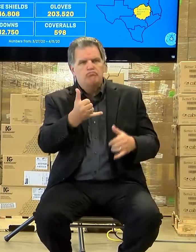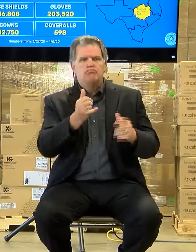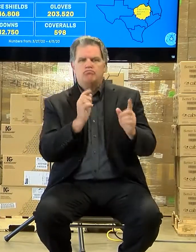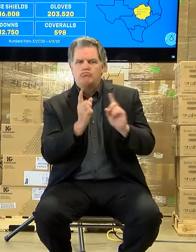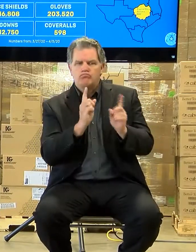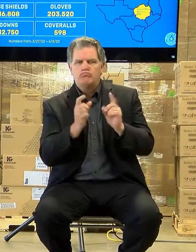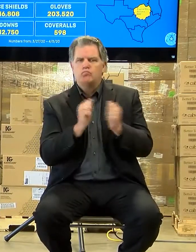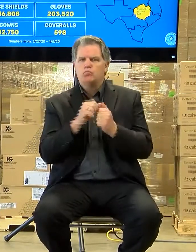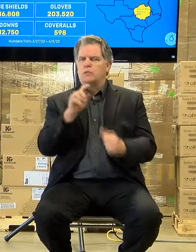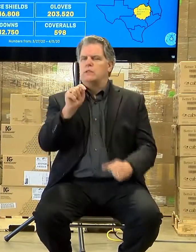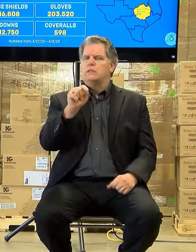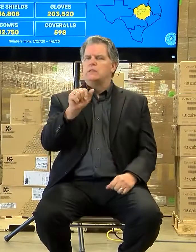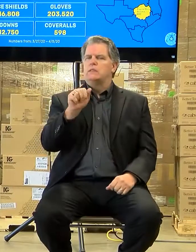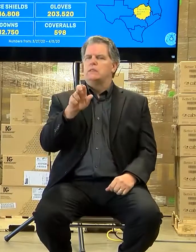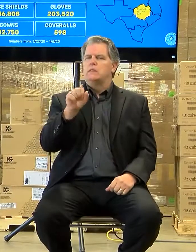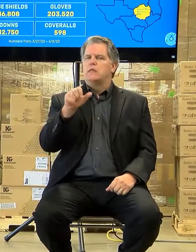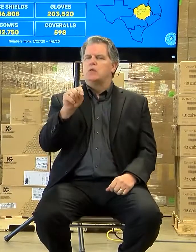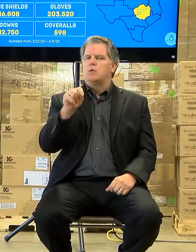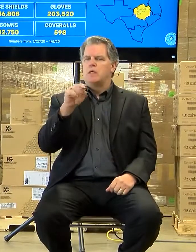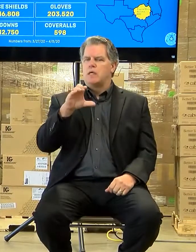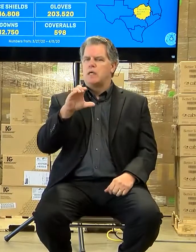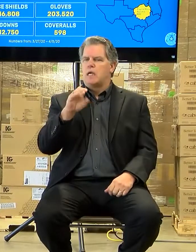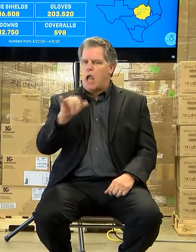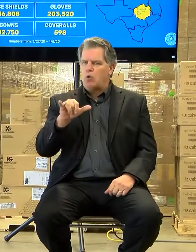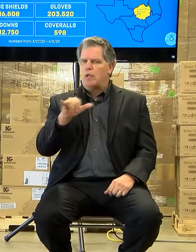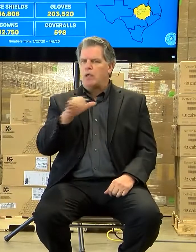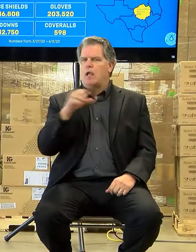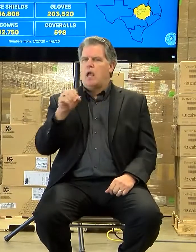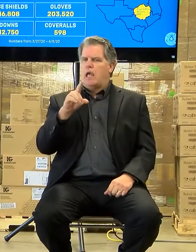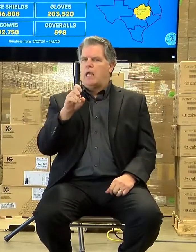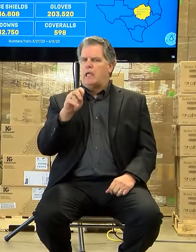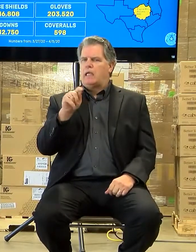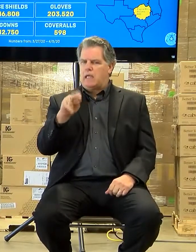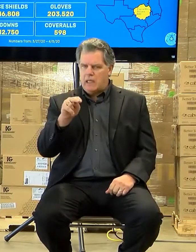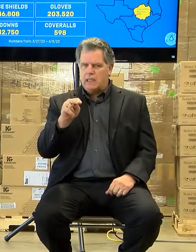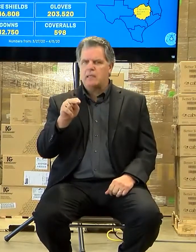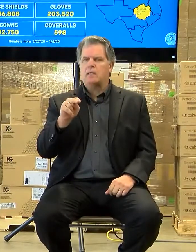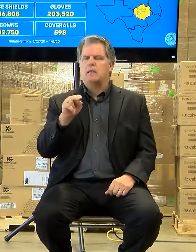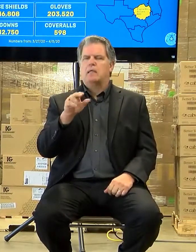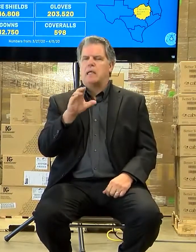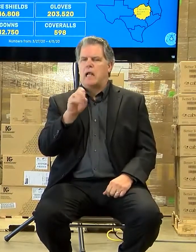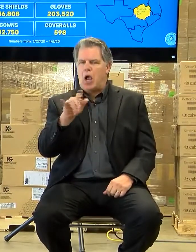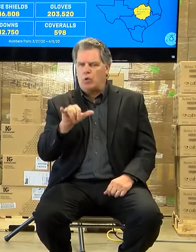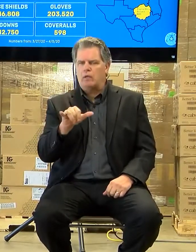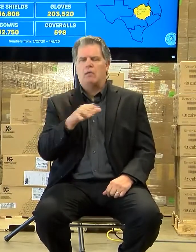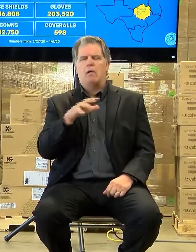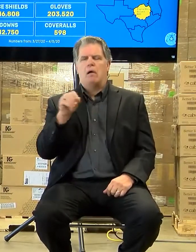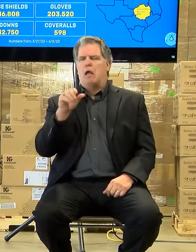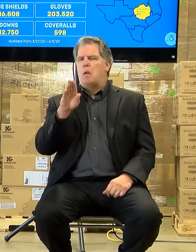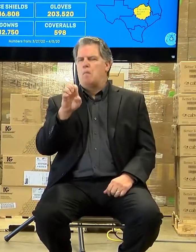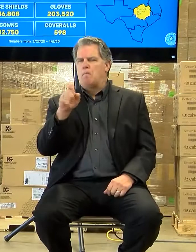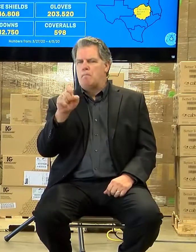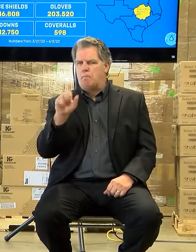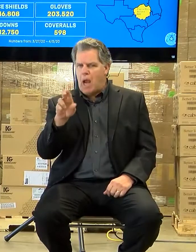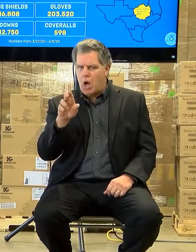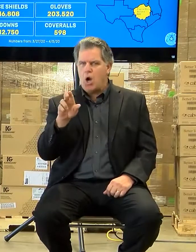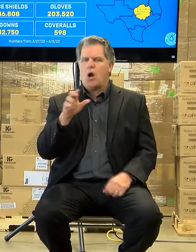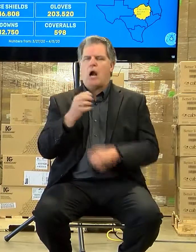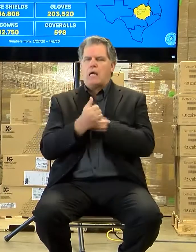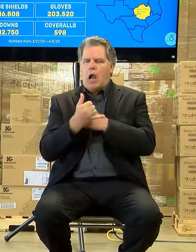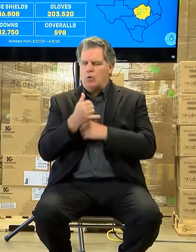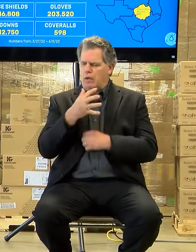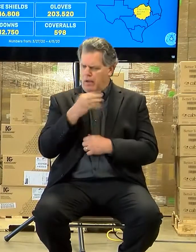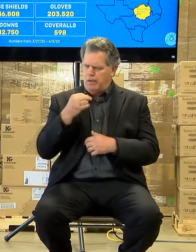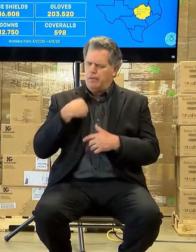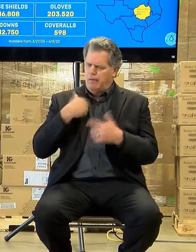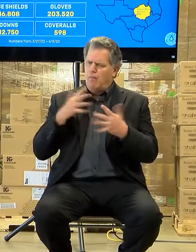conversations with the Tarrant County judge, with the Denton County judge, with Bexar County judge, and I've maintained contact